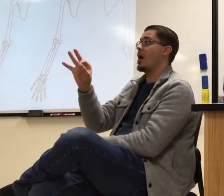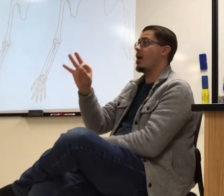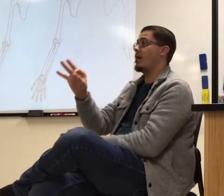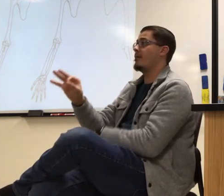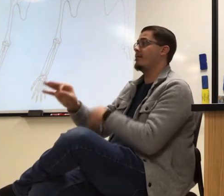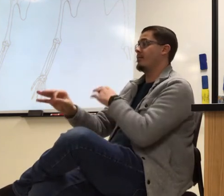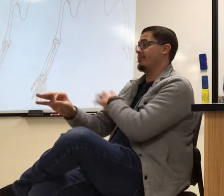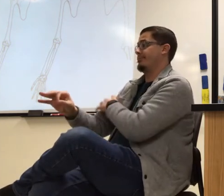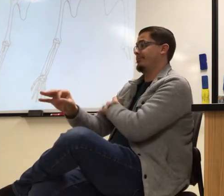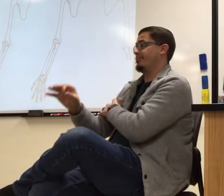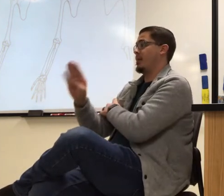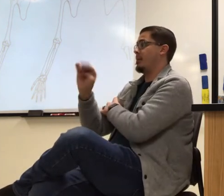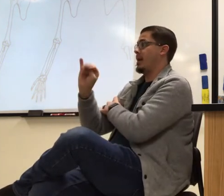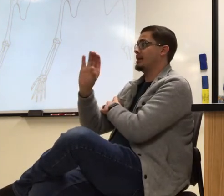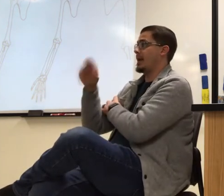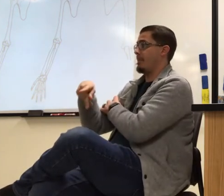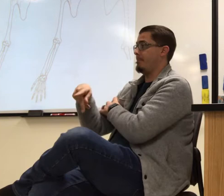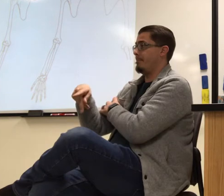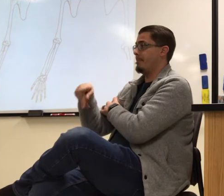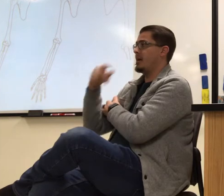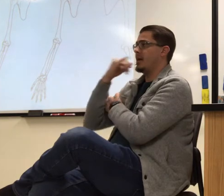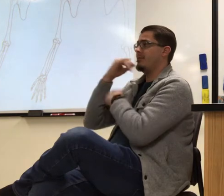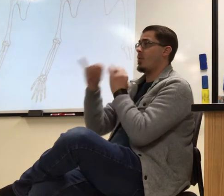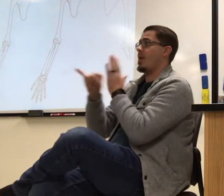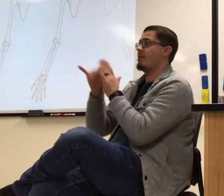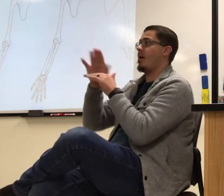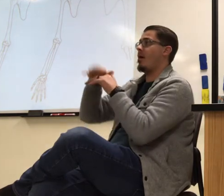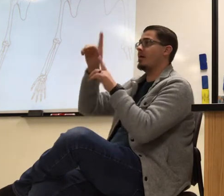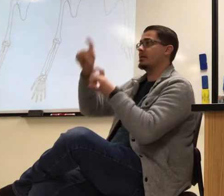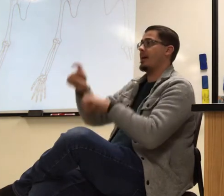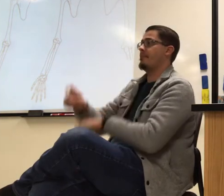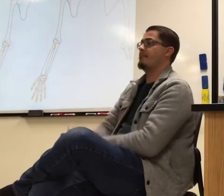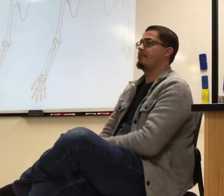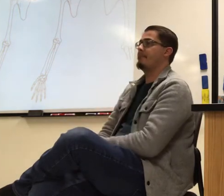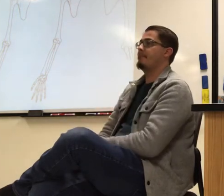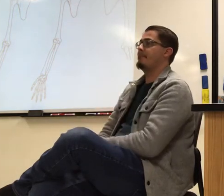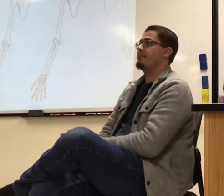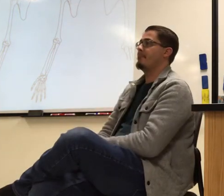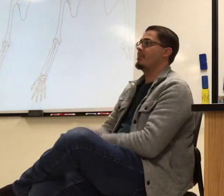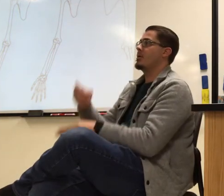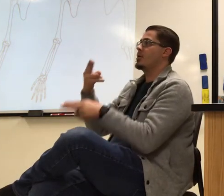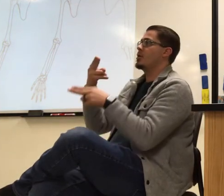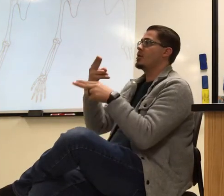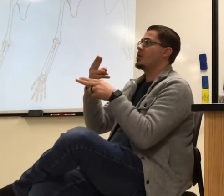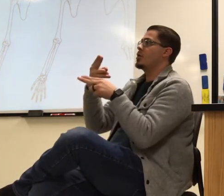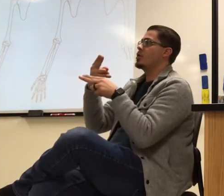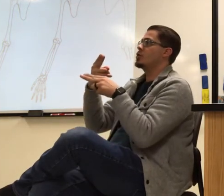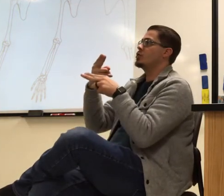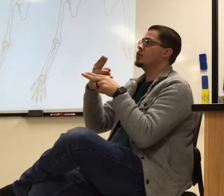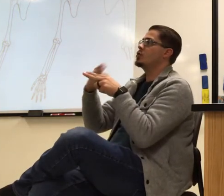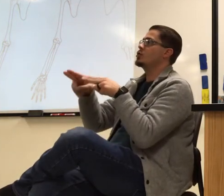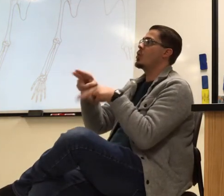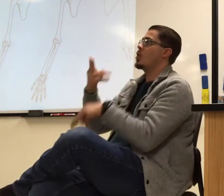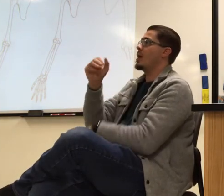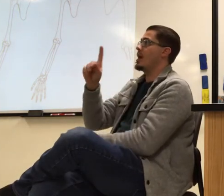biceps brachii, right? If you're identifying it on an exam, for example. The short head originates on the coracoid